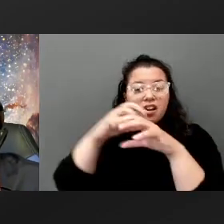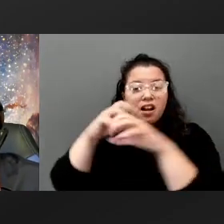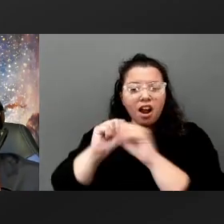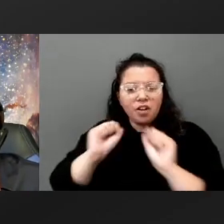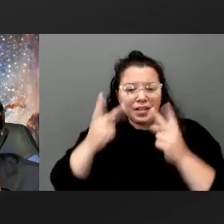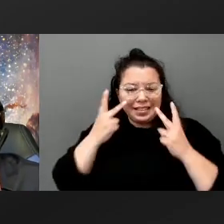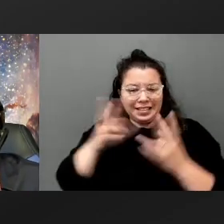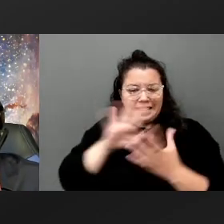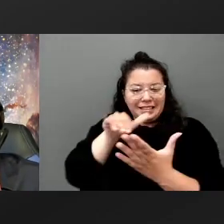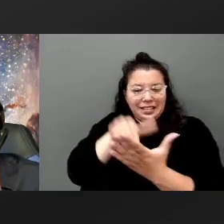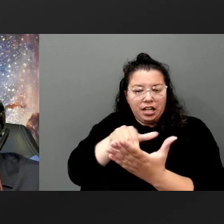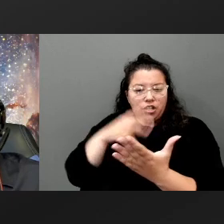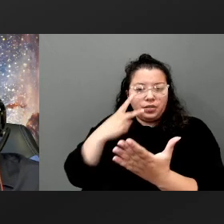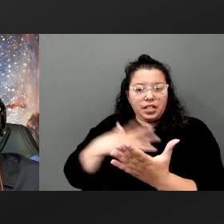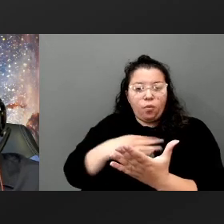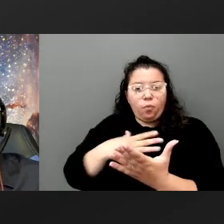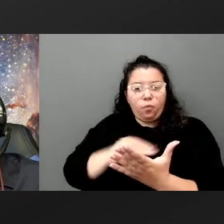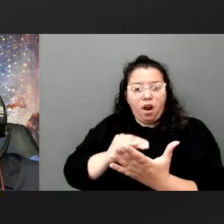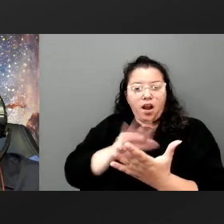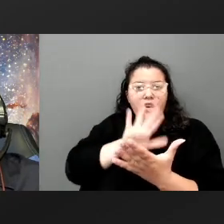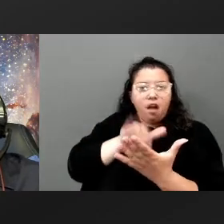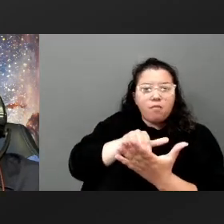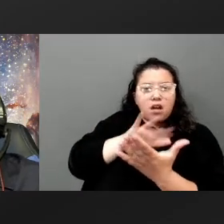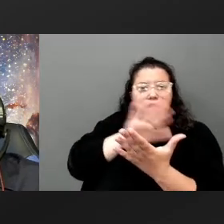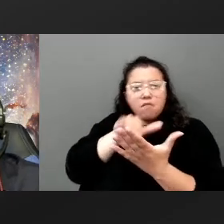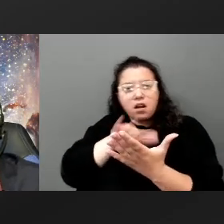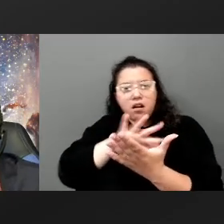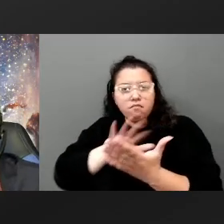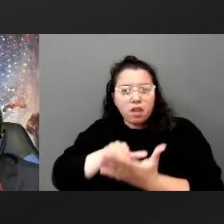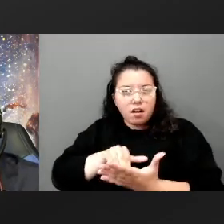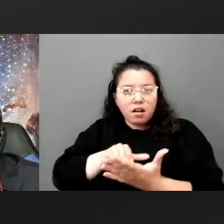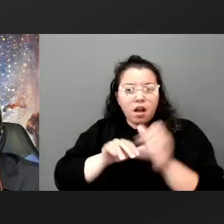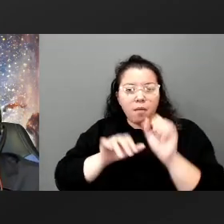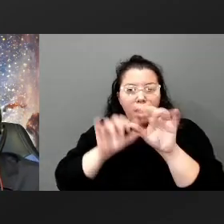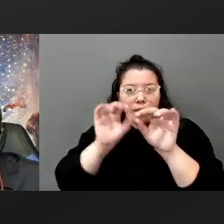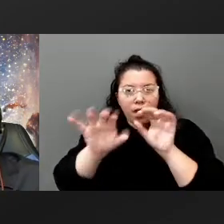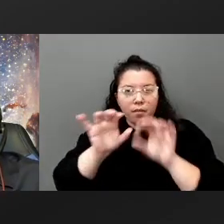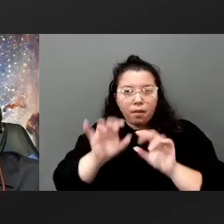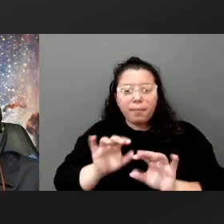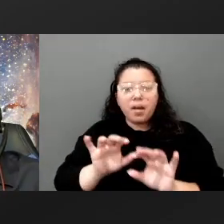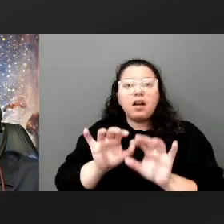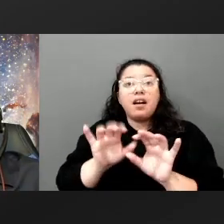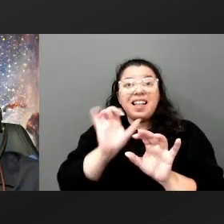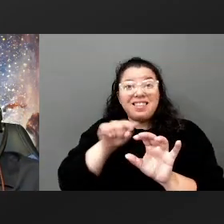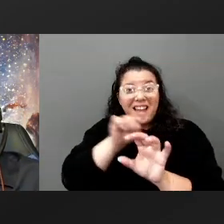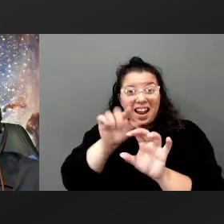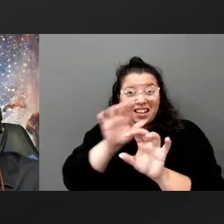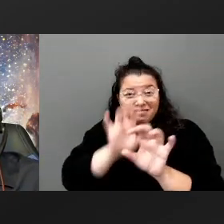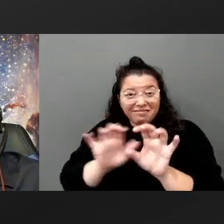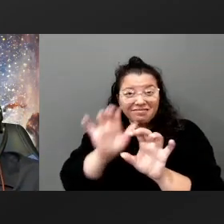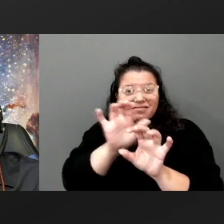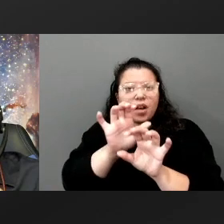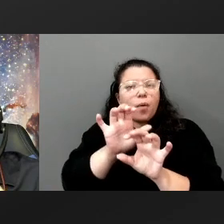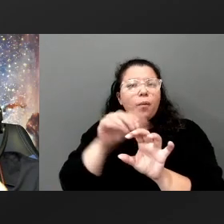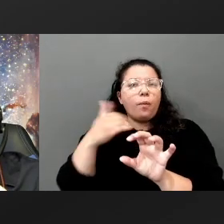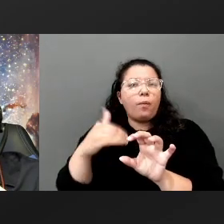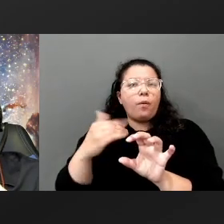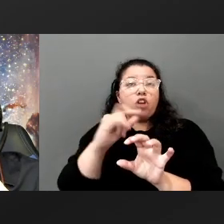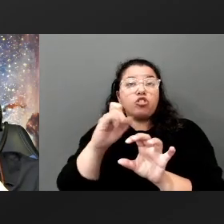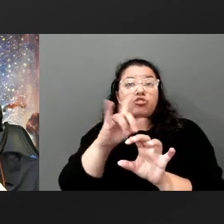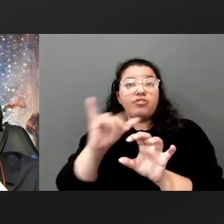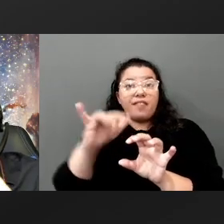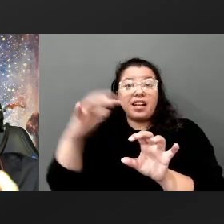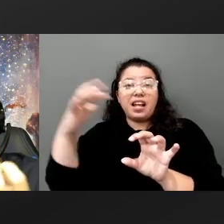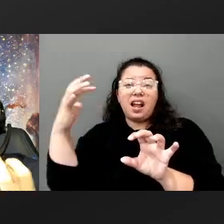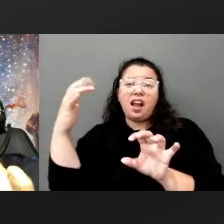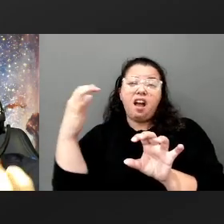bunch of whitish blobs. Those are helping to define a cluster of galaxies, and the gravity from those galaxies is so strong